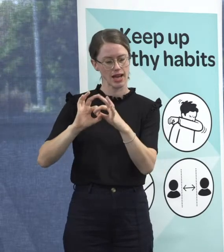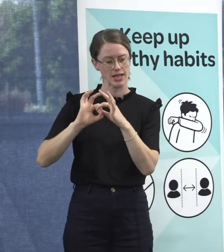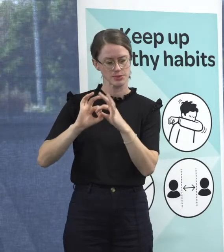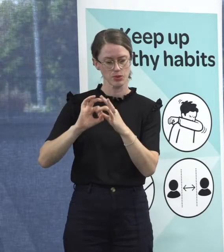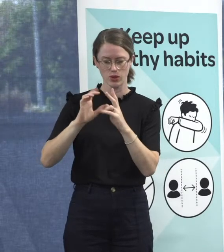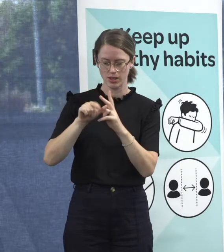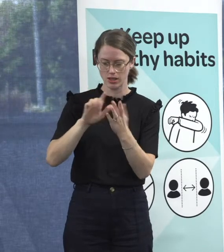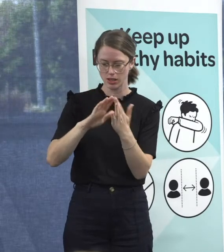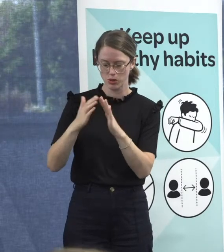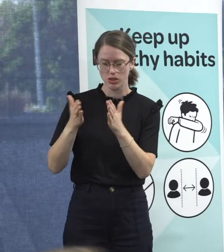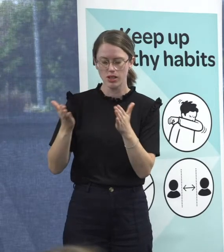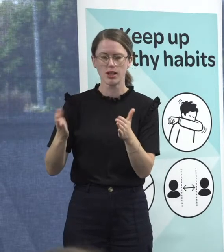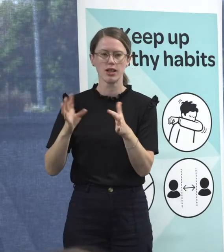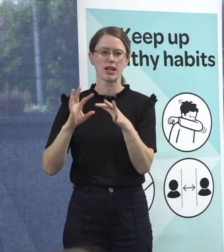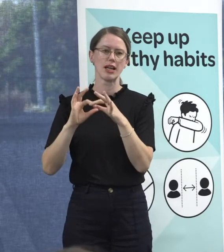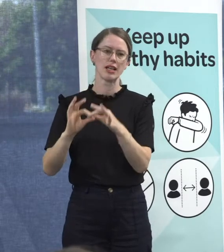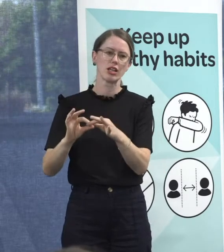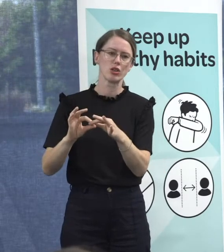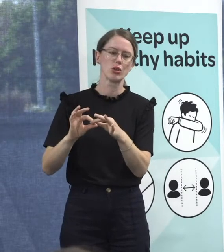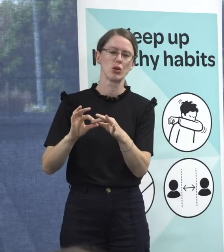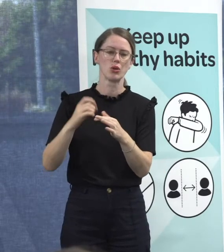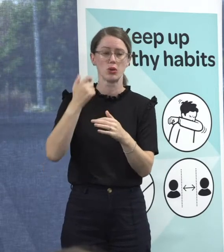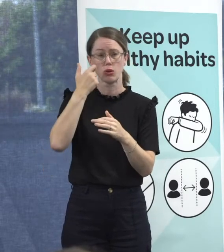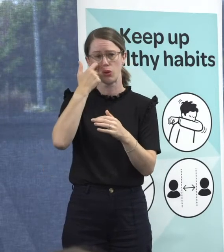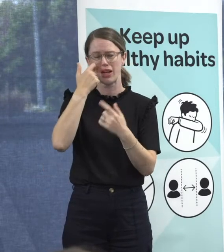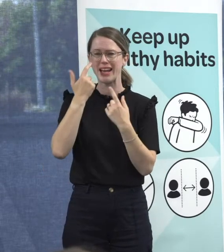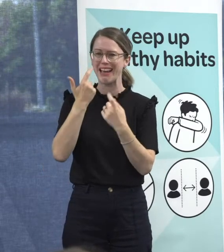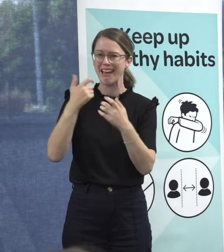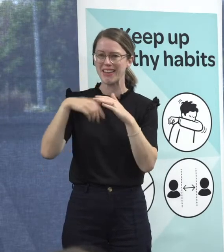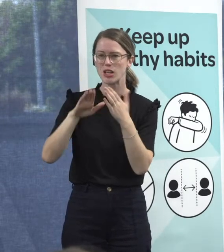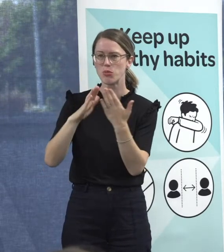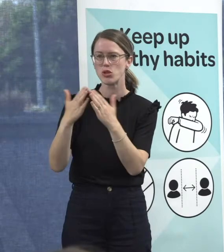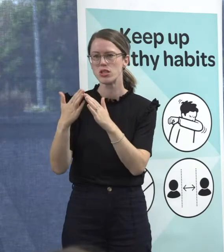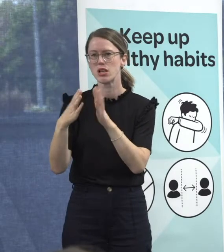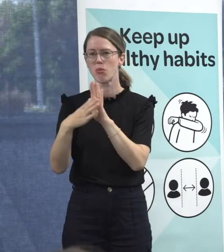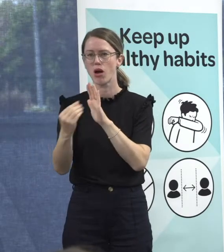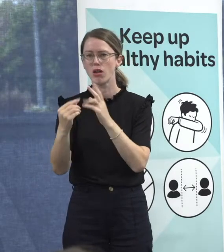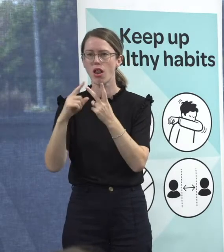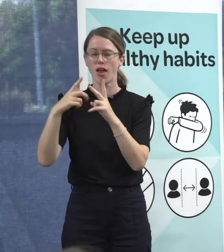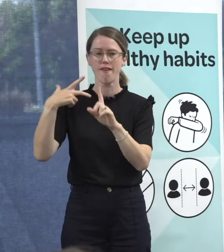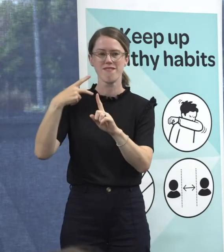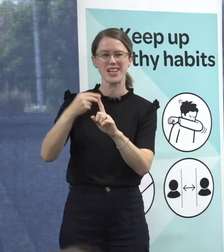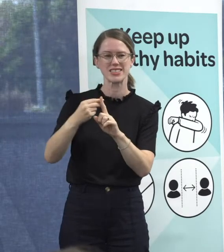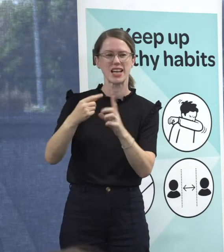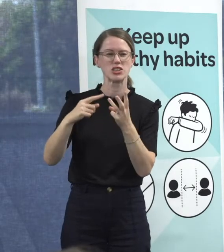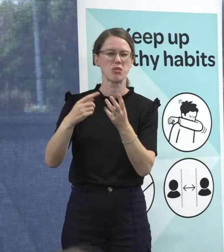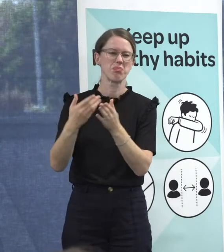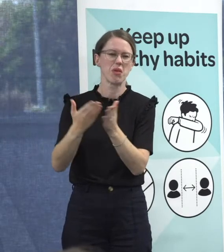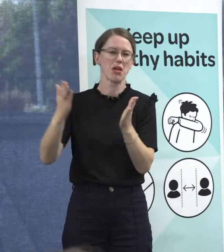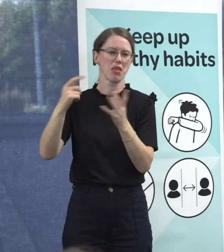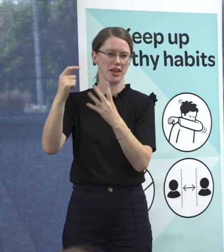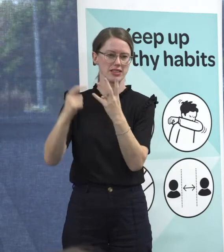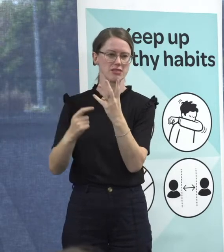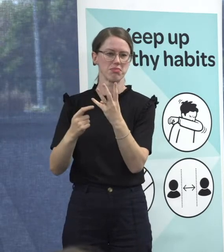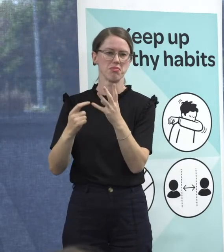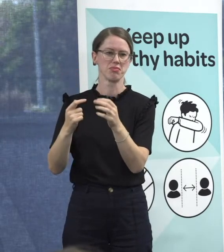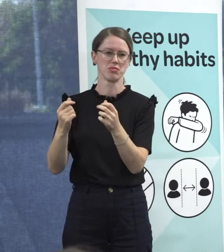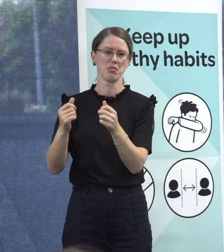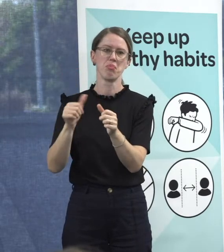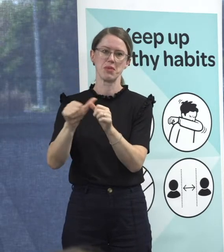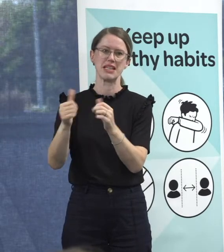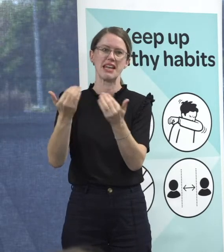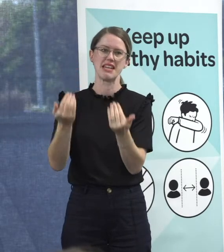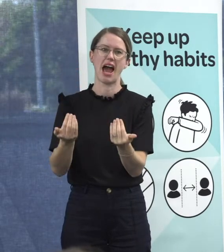the disability community around care in the community model, around vaccination and around the broader response is much stronger than it